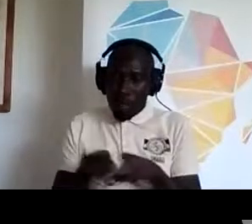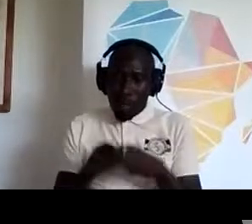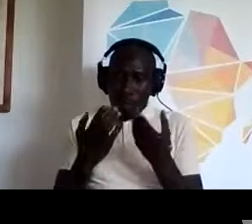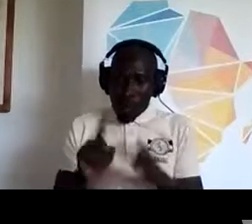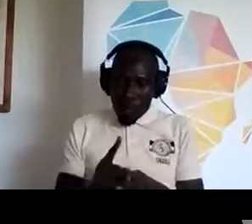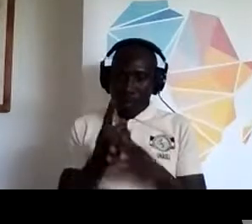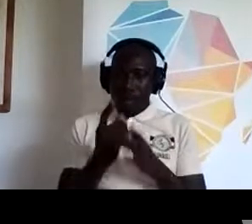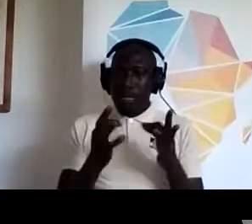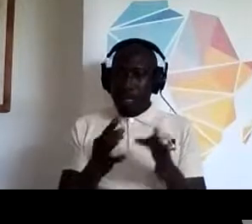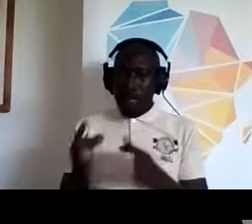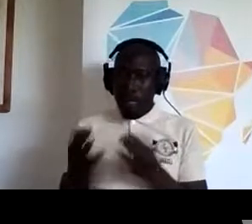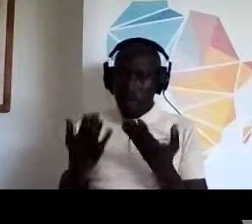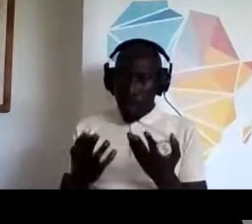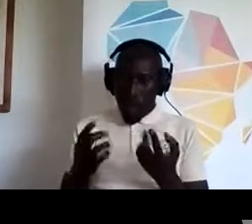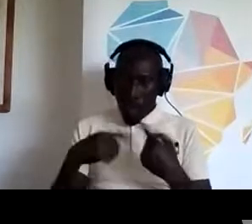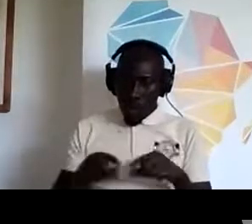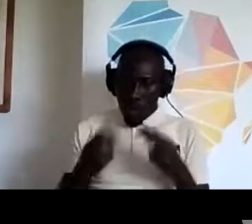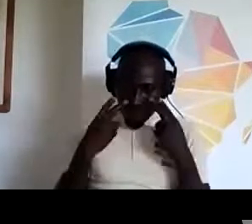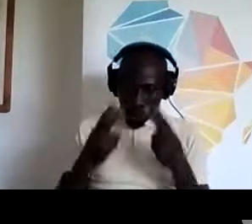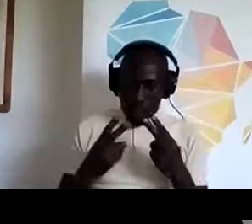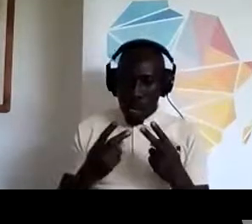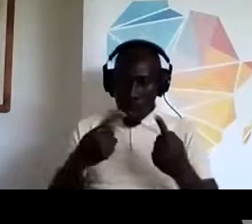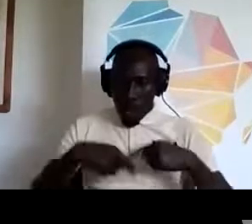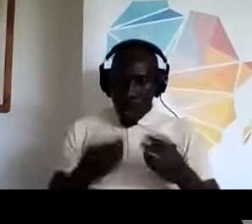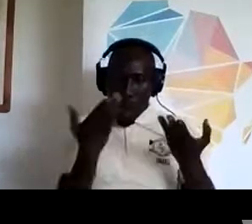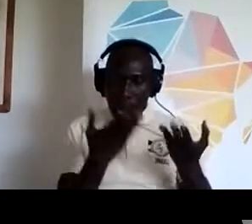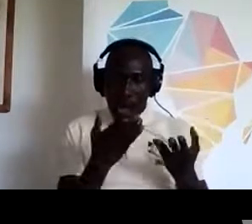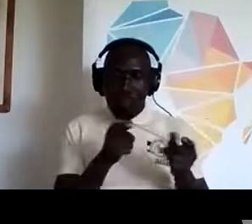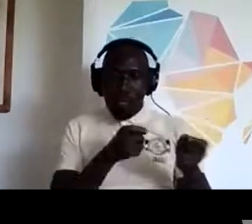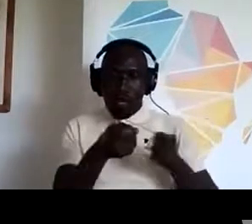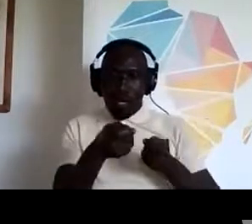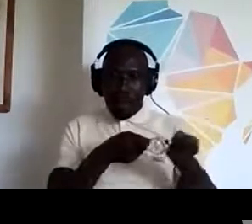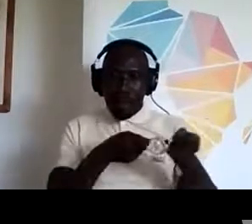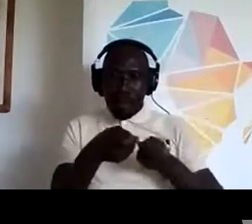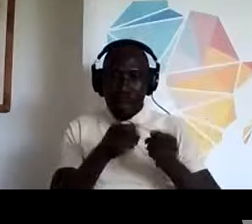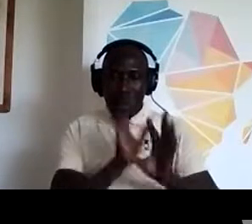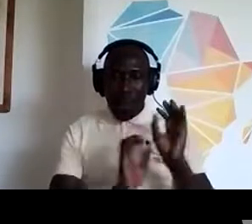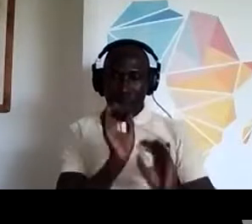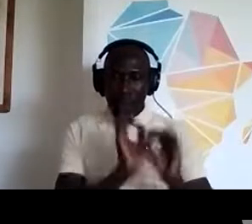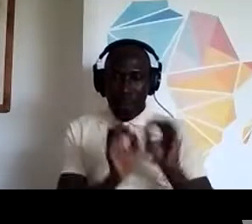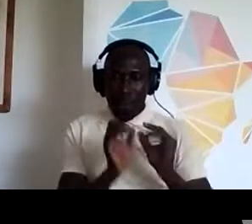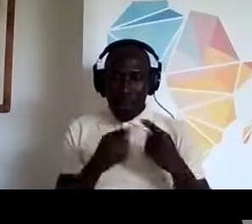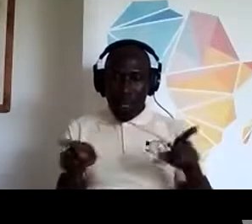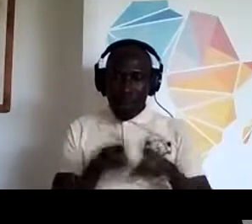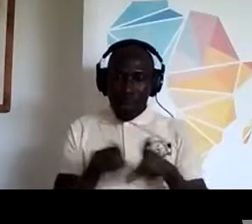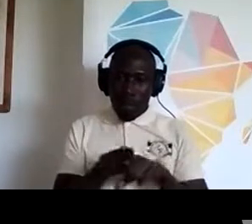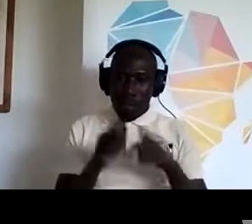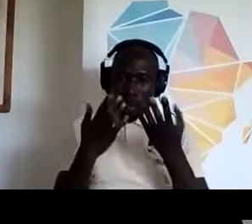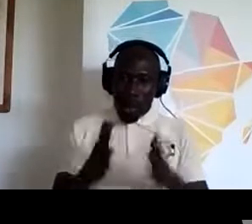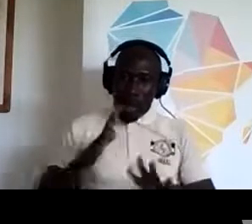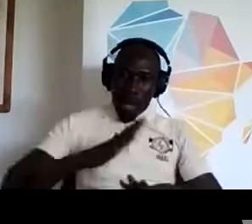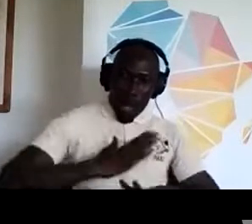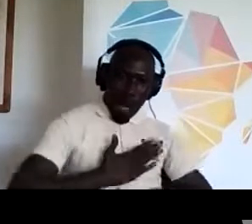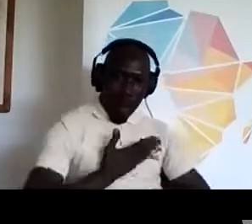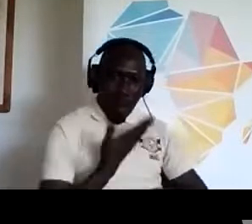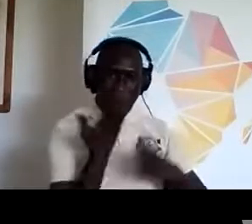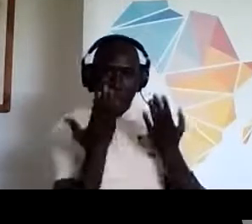first thing we realized is that we don't have a regulation in this, but also our